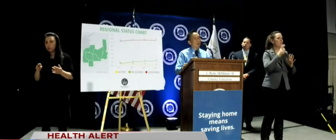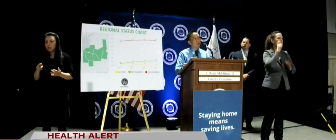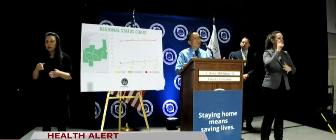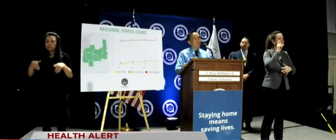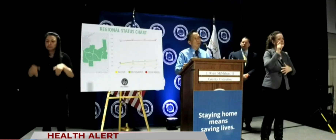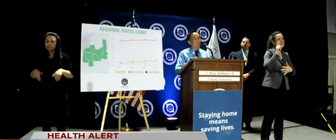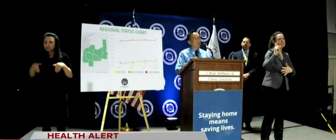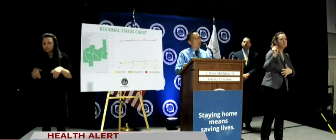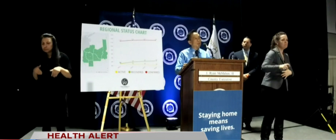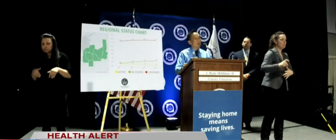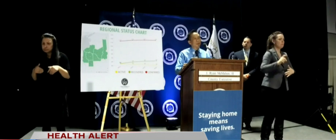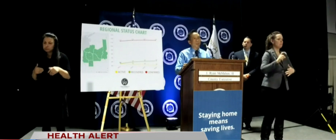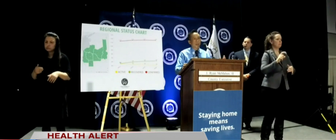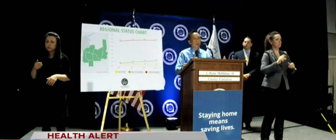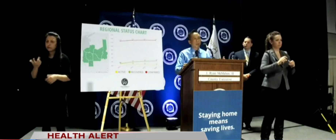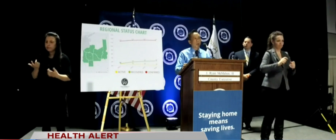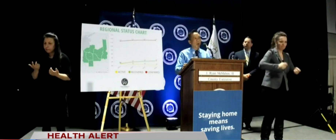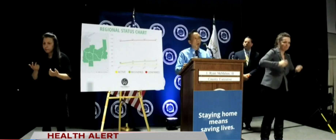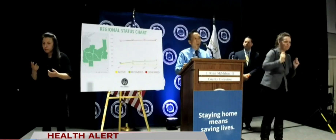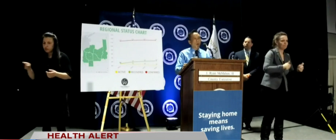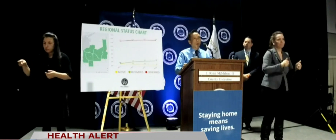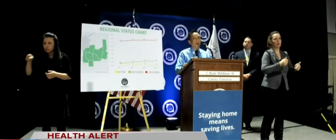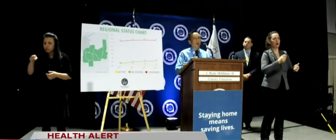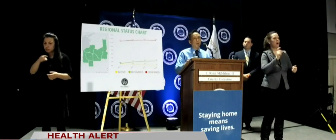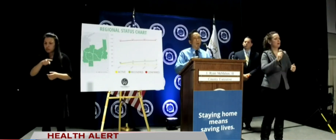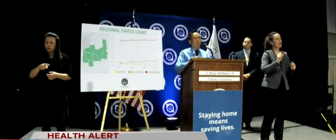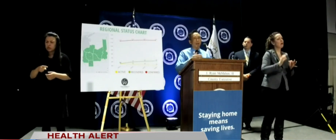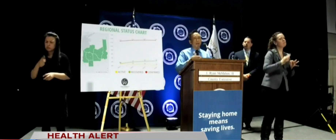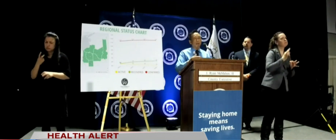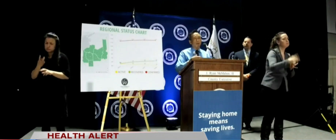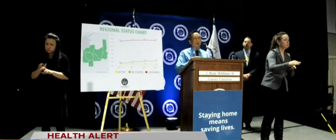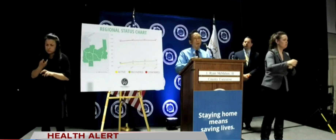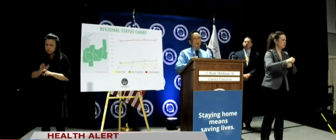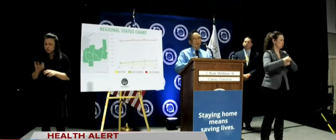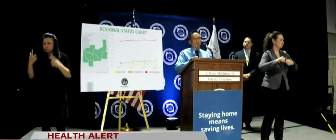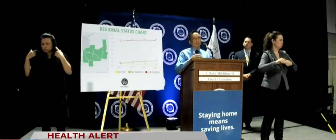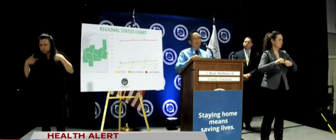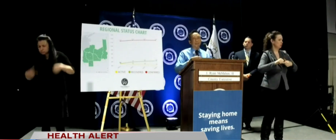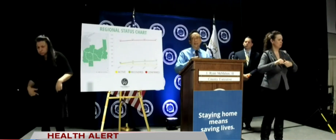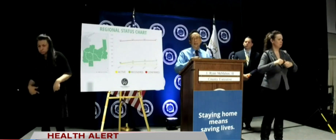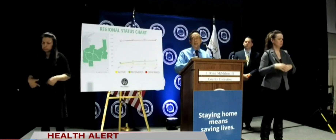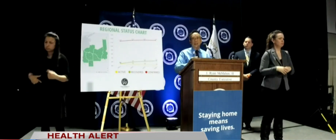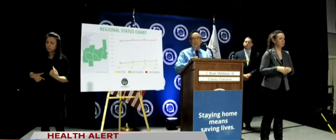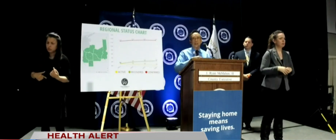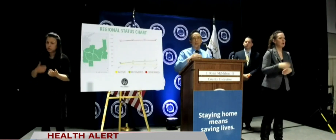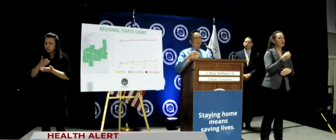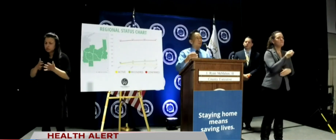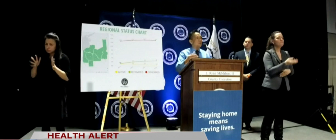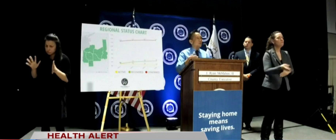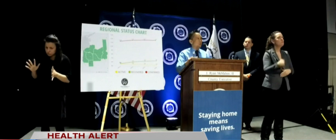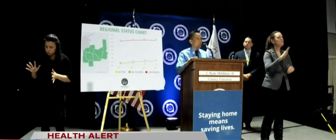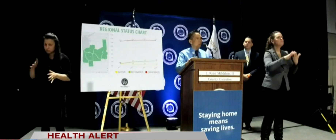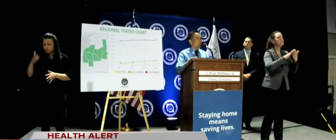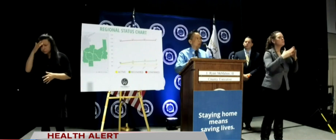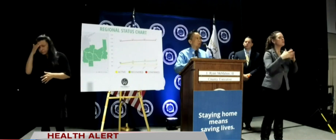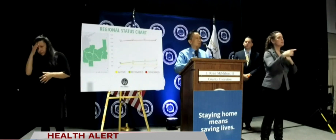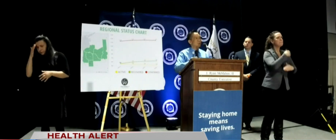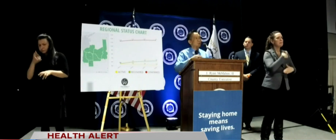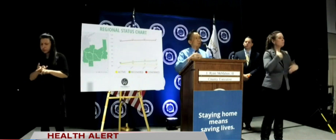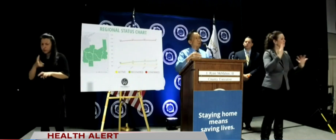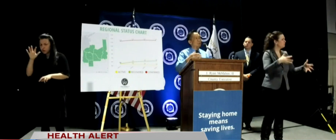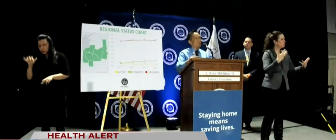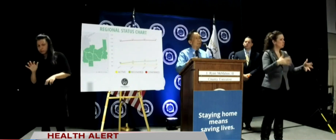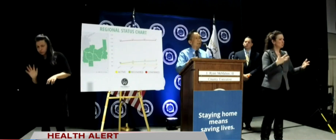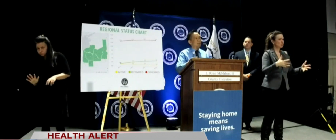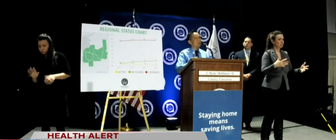these community members are in pain, or by waiting, their disease state actually advances further. And